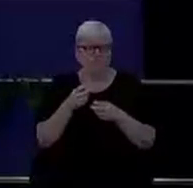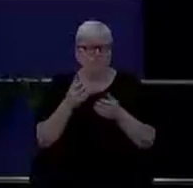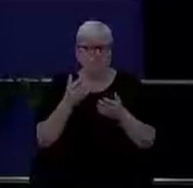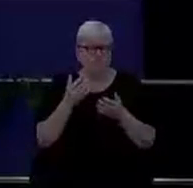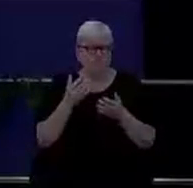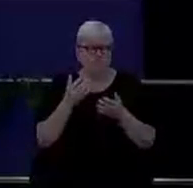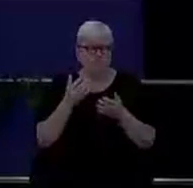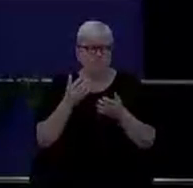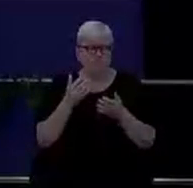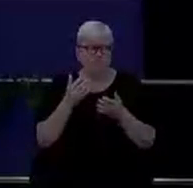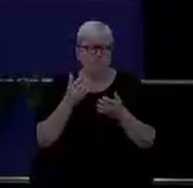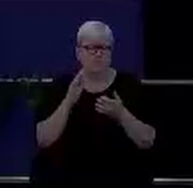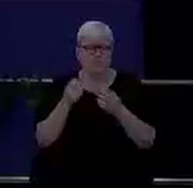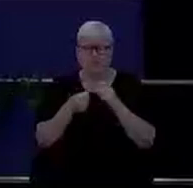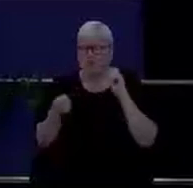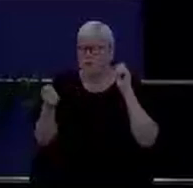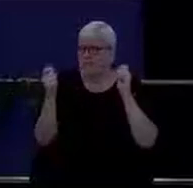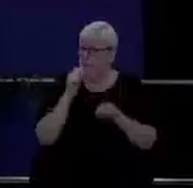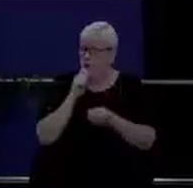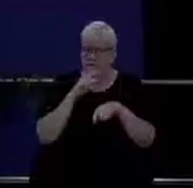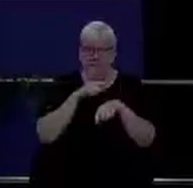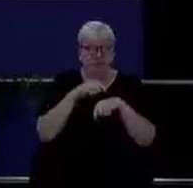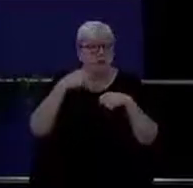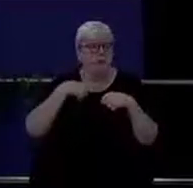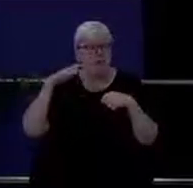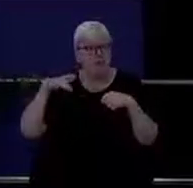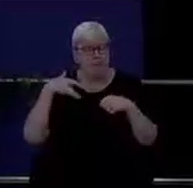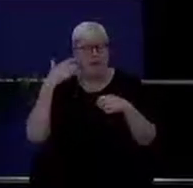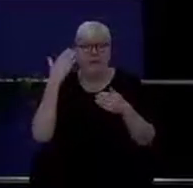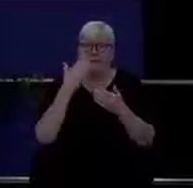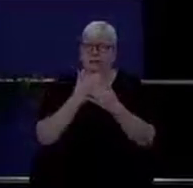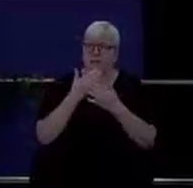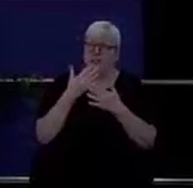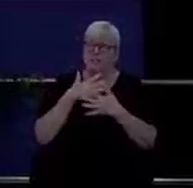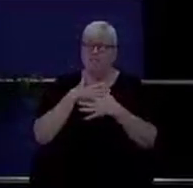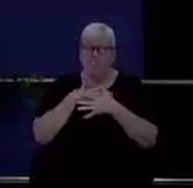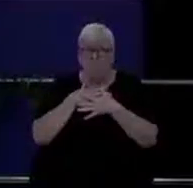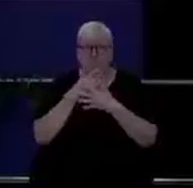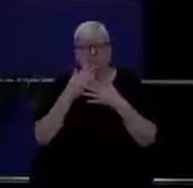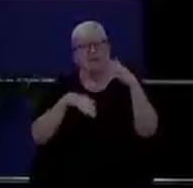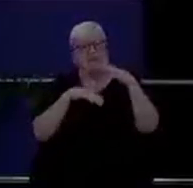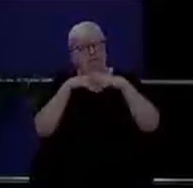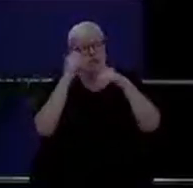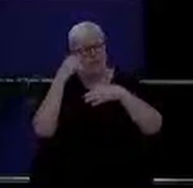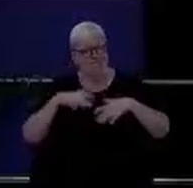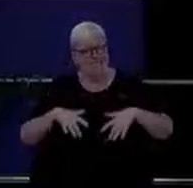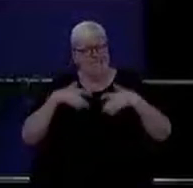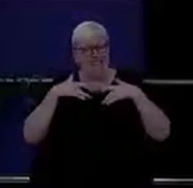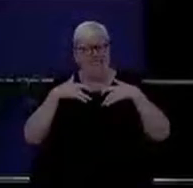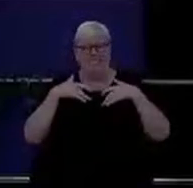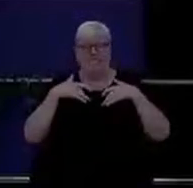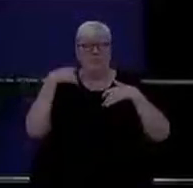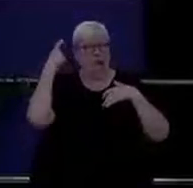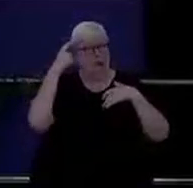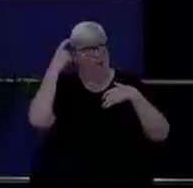And it was a really transformative period of my life, in a very embodied sense. So it's not that I sat there